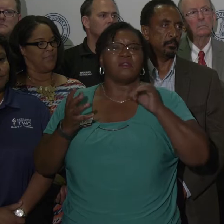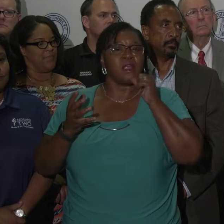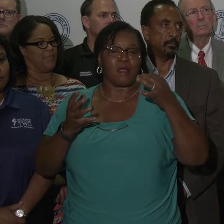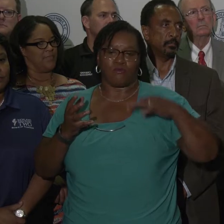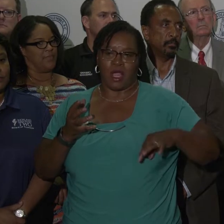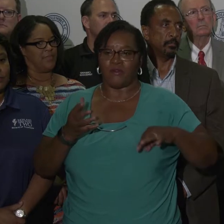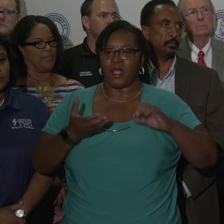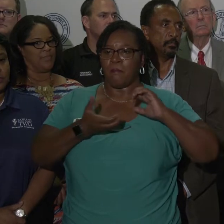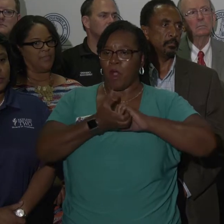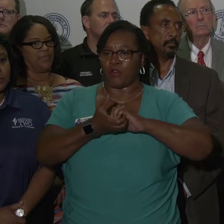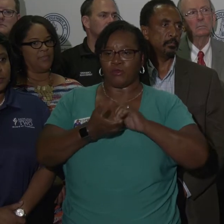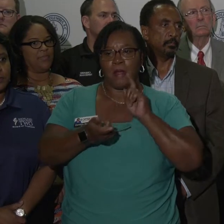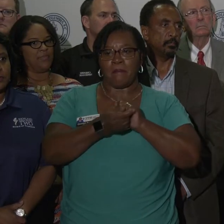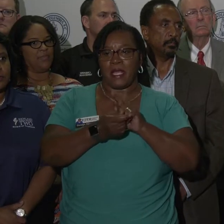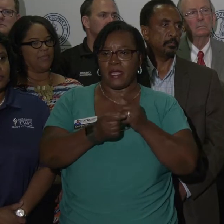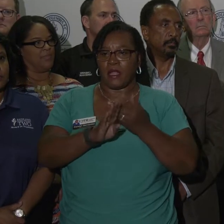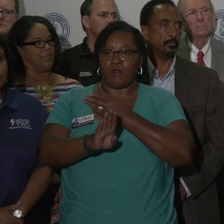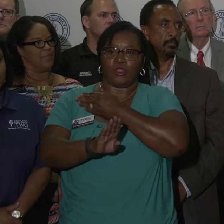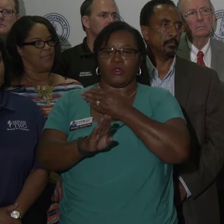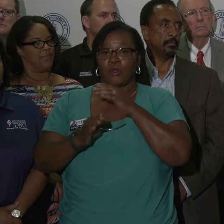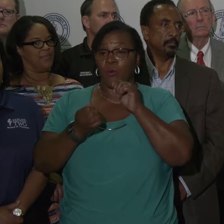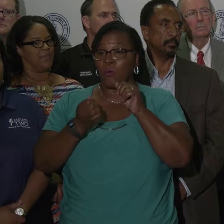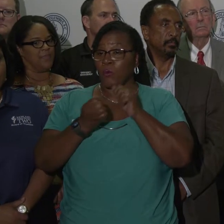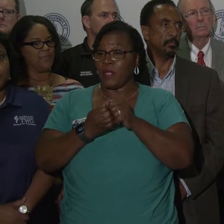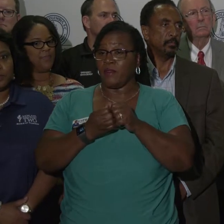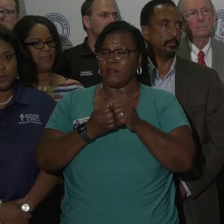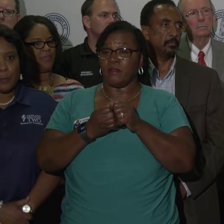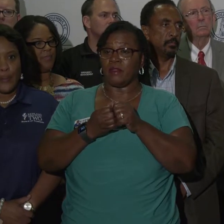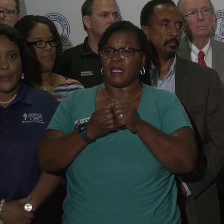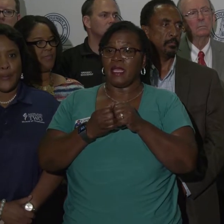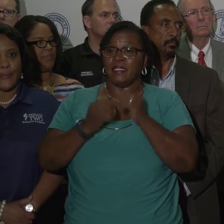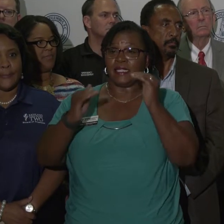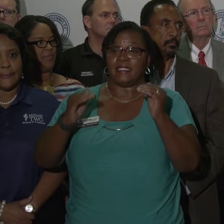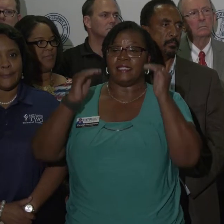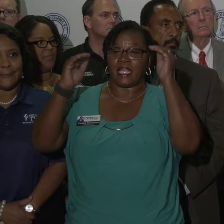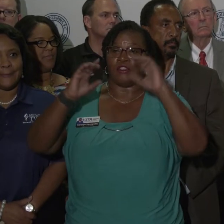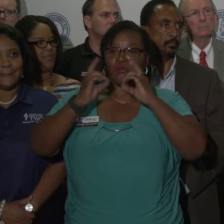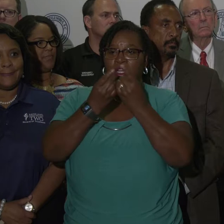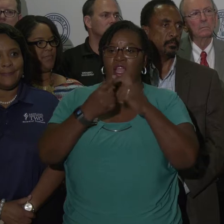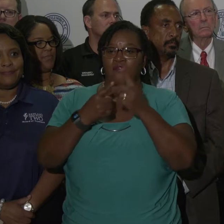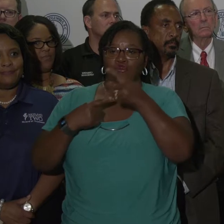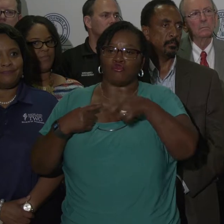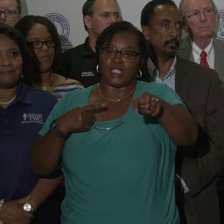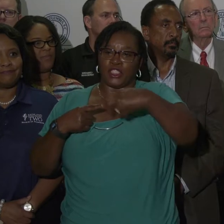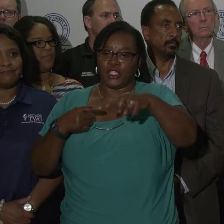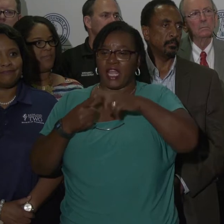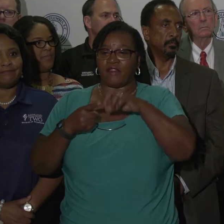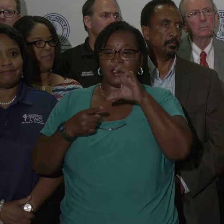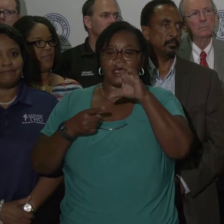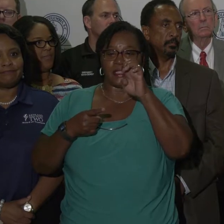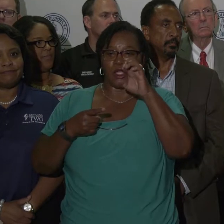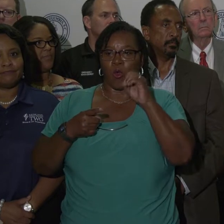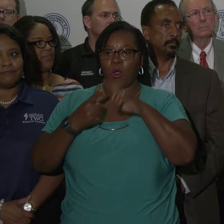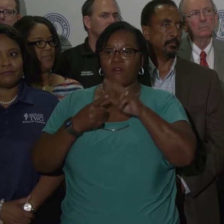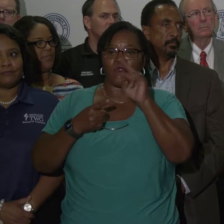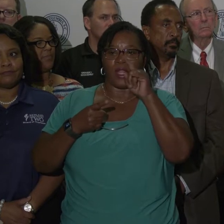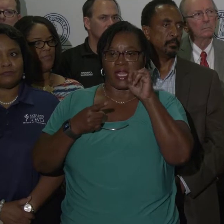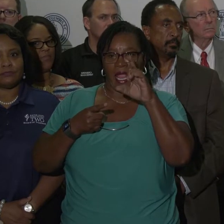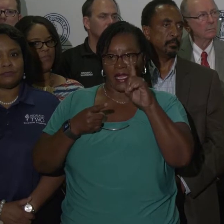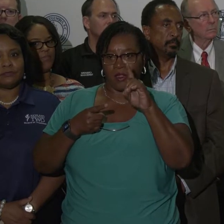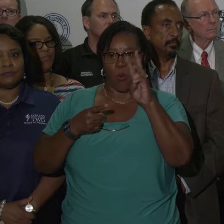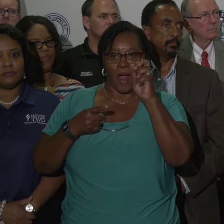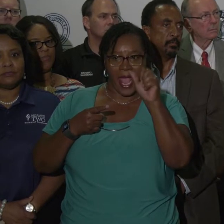here. Met earlier with the obviously the executive director of Transitions, and we have the CEO of the United Way, Sarah Fawcett,